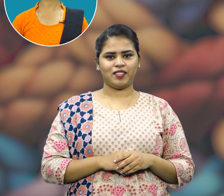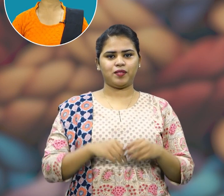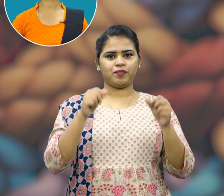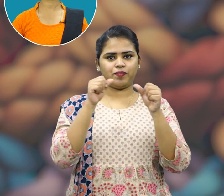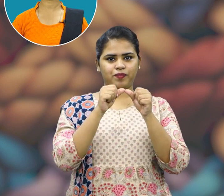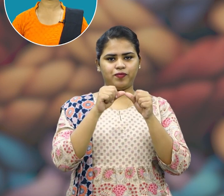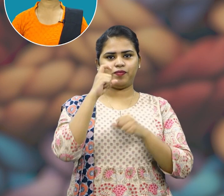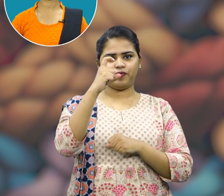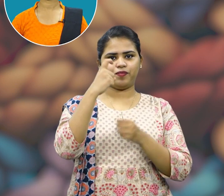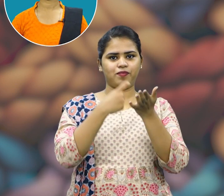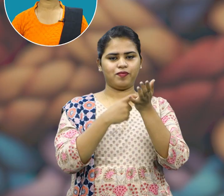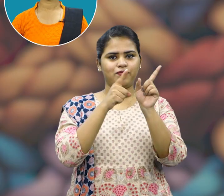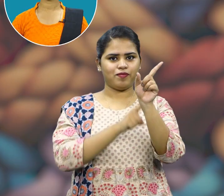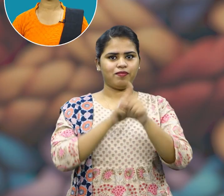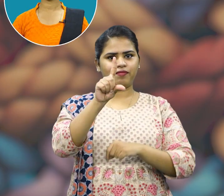acrylic,